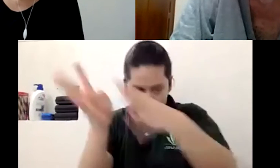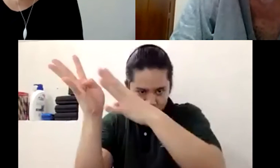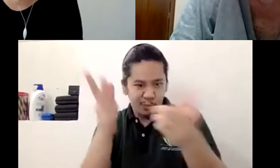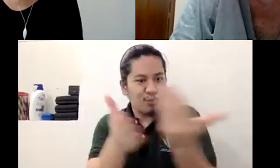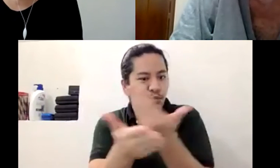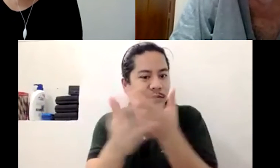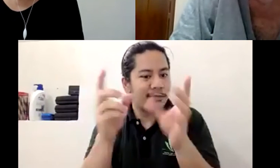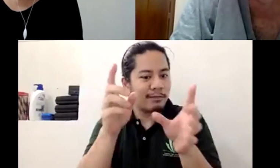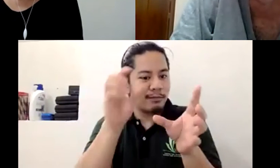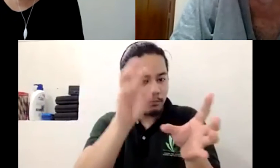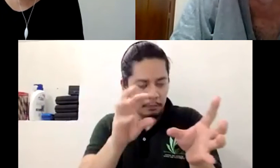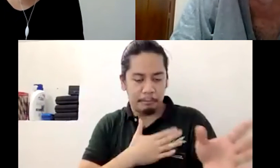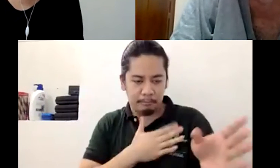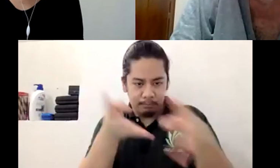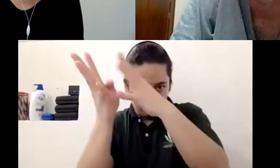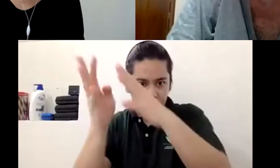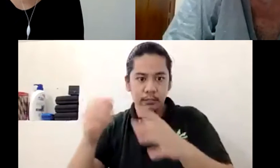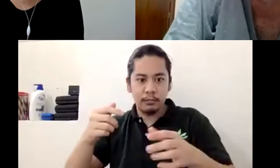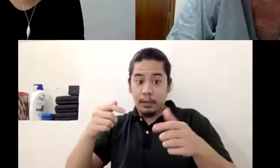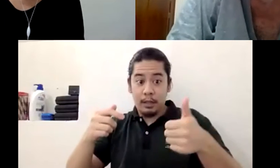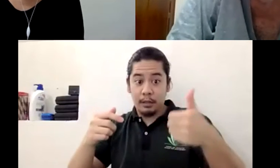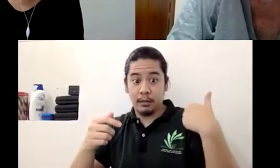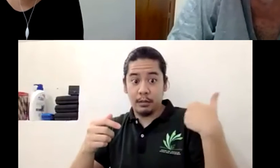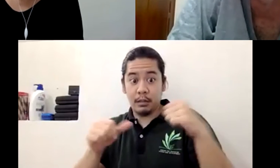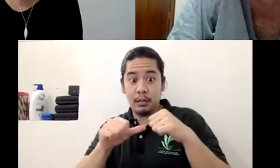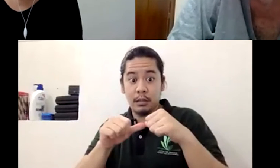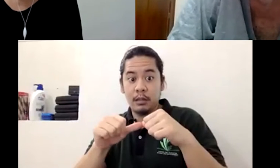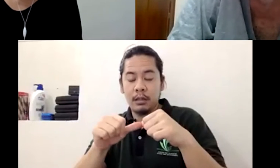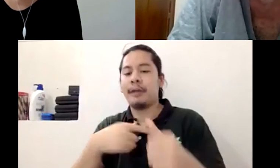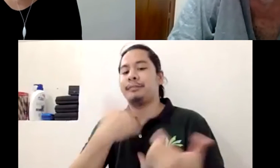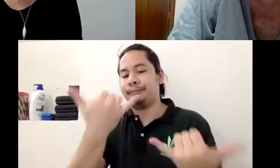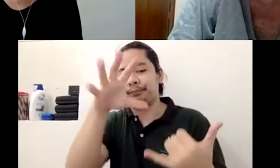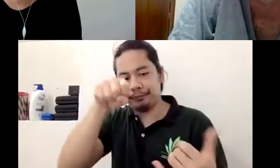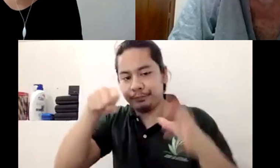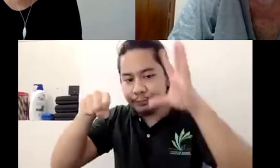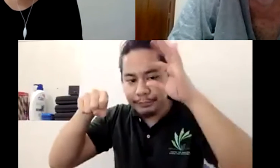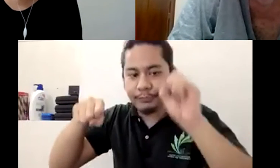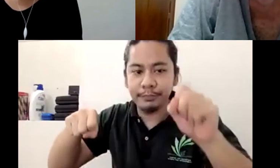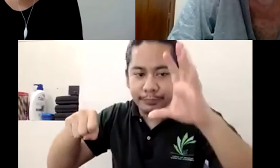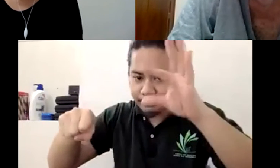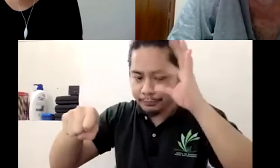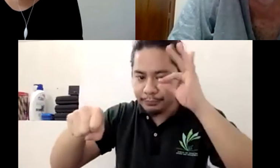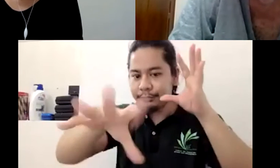Jasmine and we already have 2 and 3, 5 and 6. Talking about